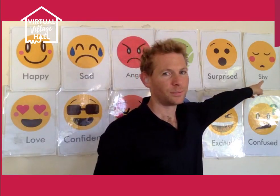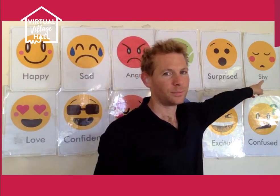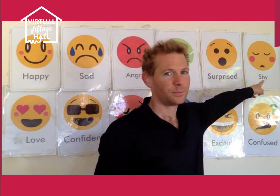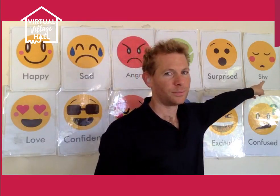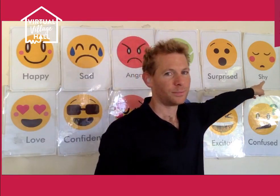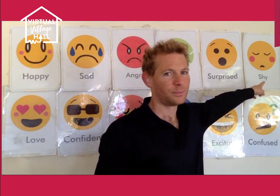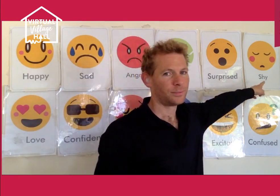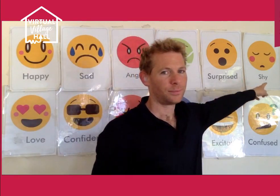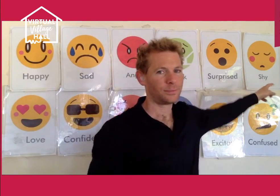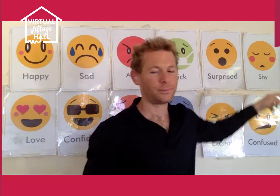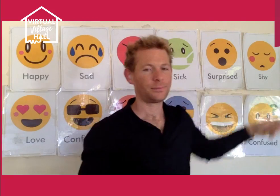Shy.